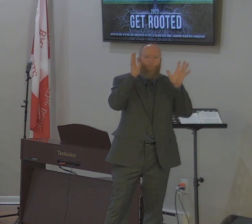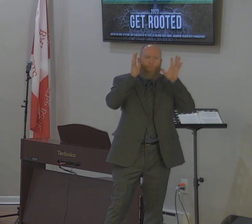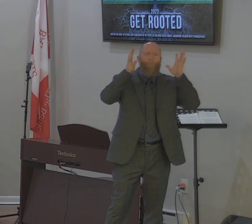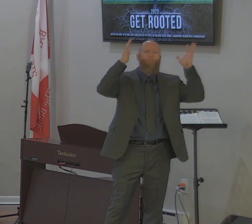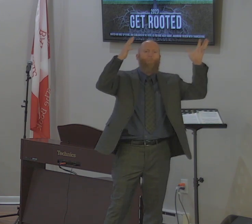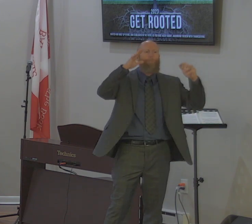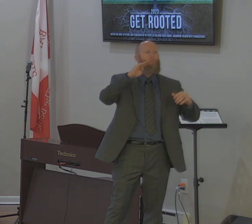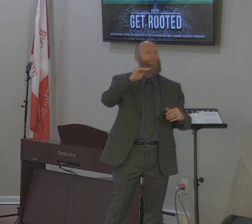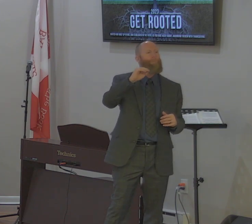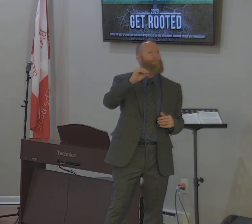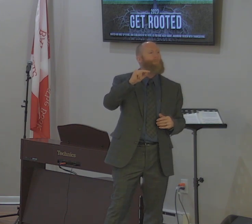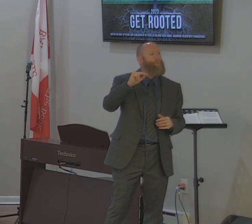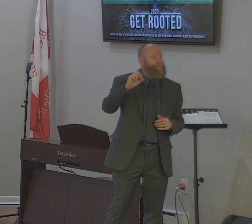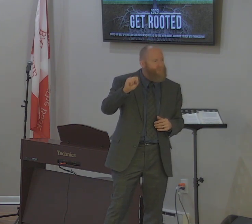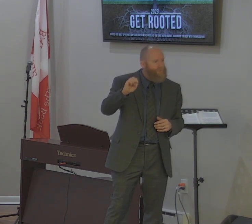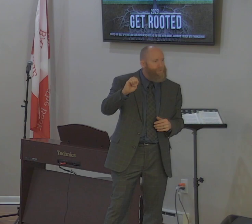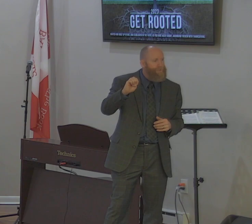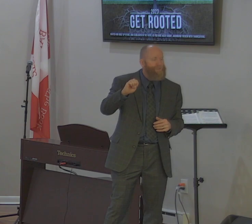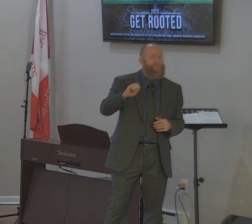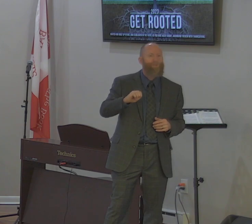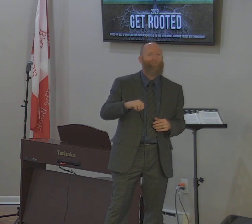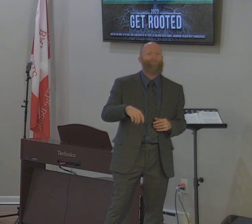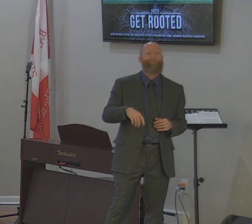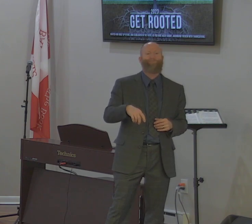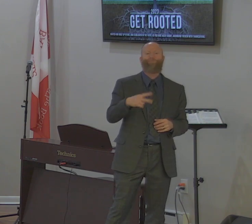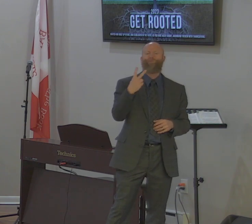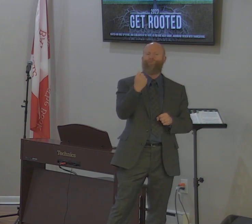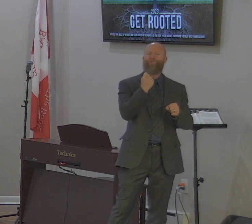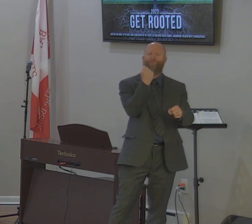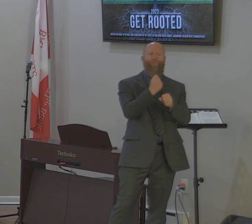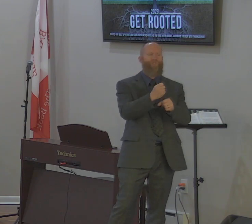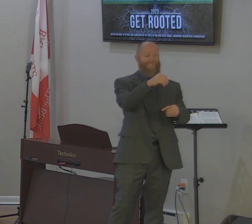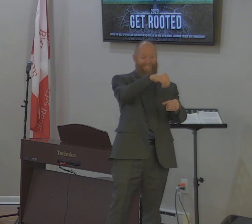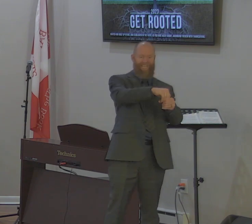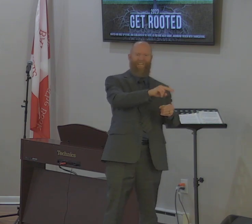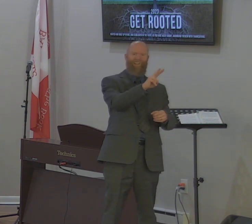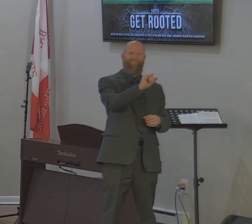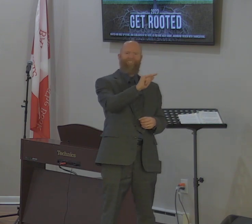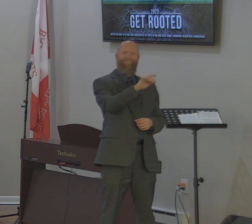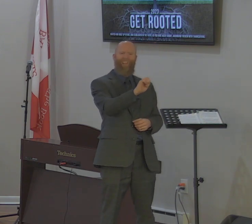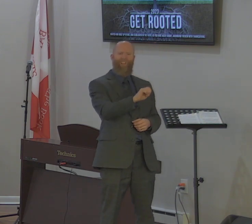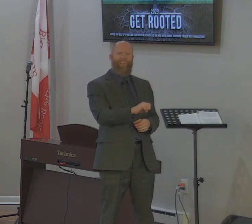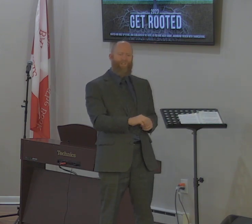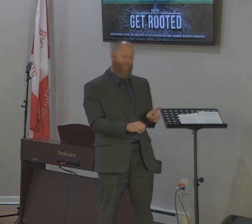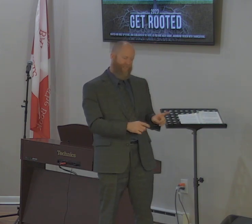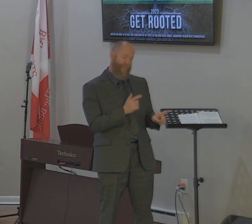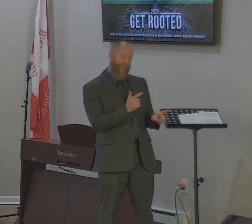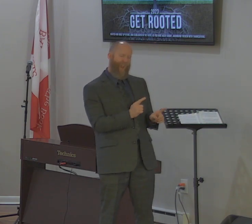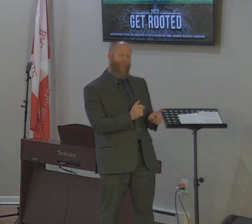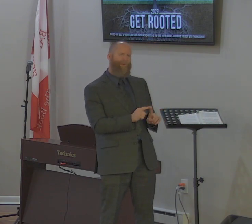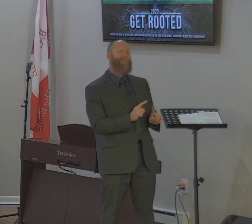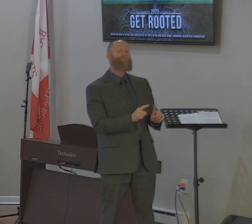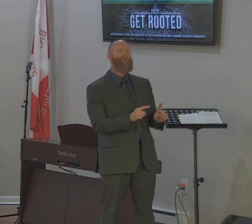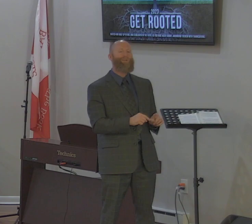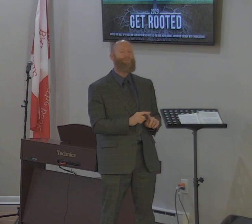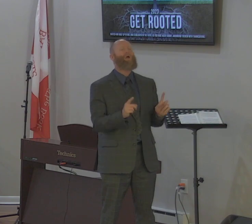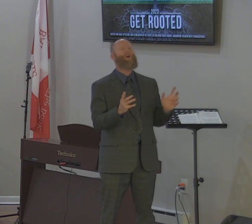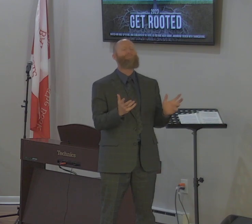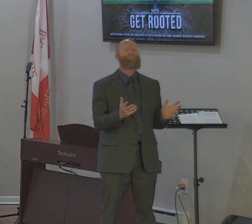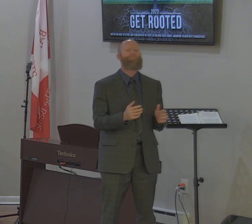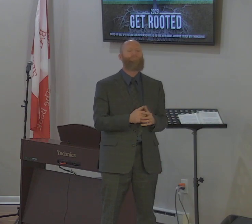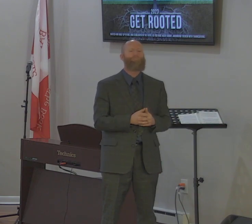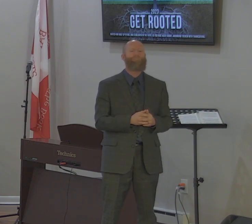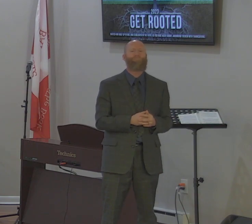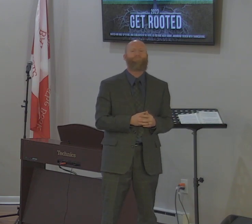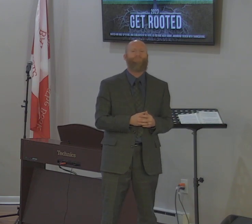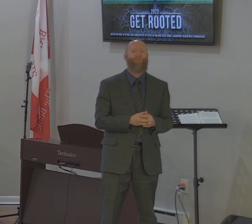great experience. Two of those years were in a native village, and they do hunting a little differently up there. They